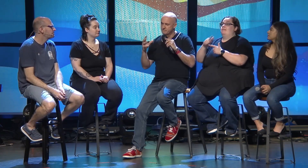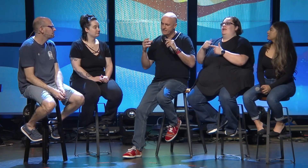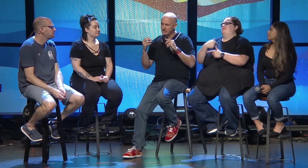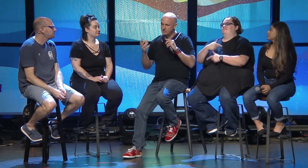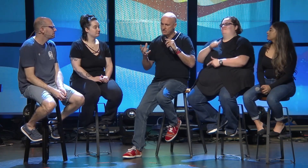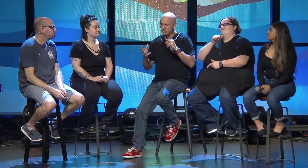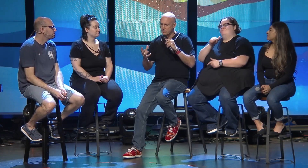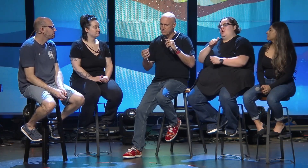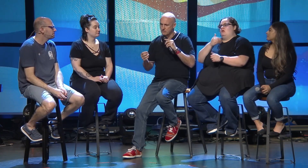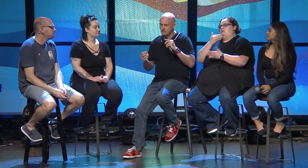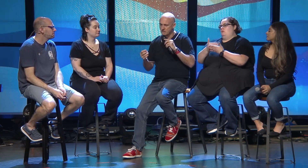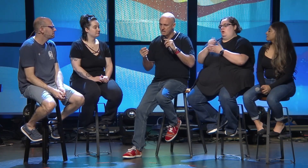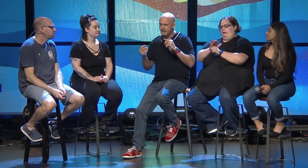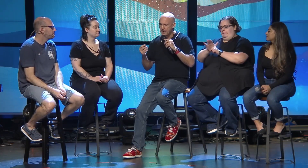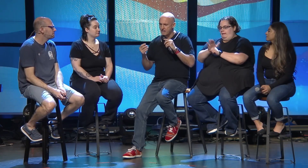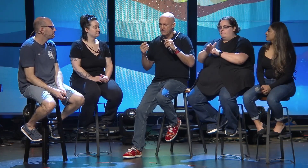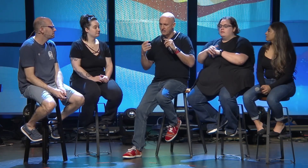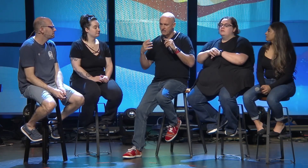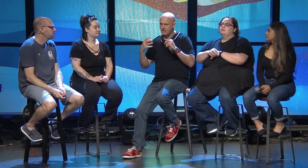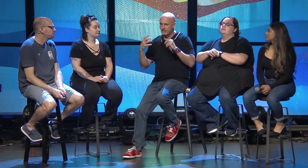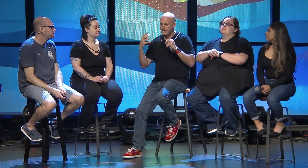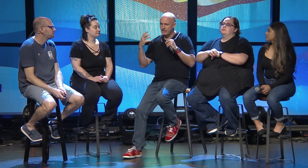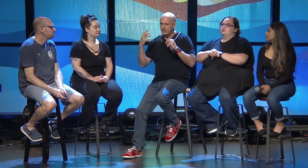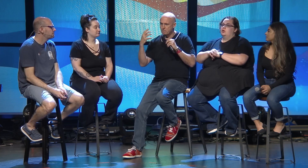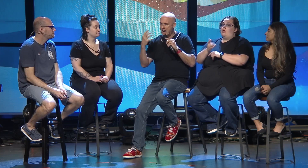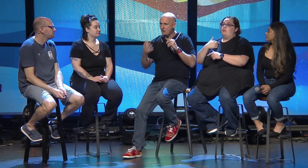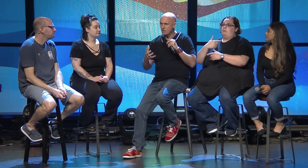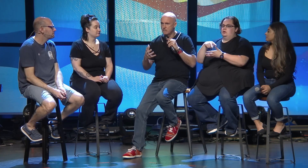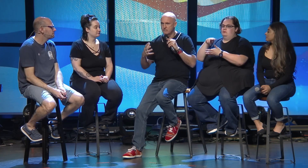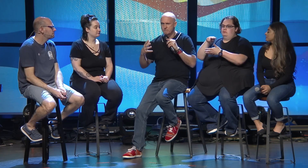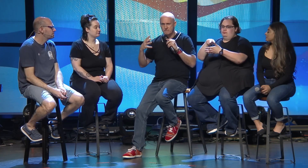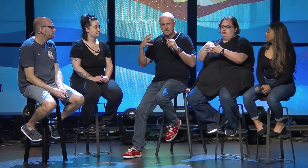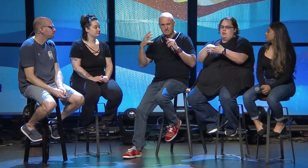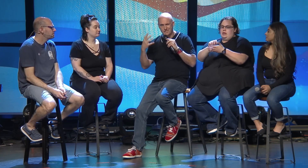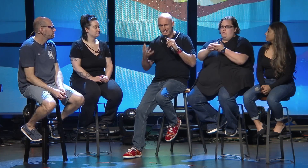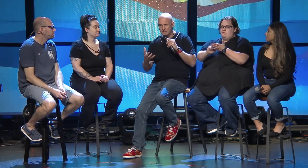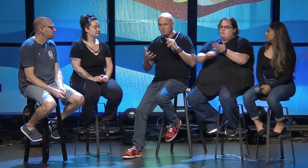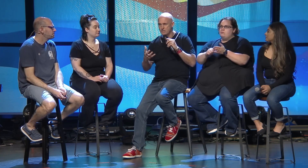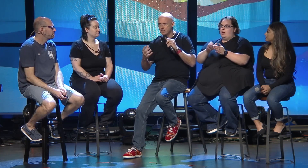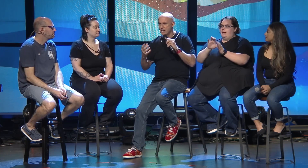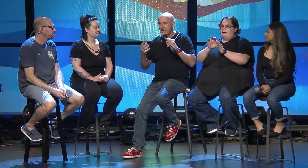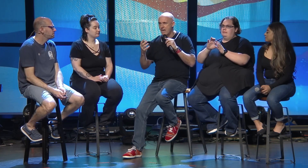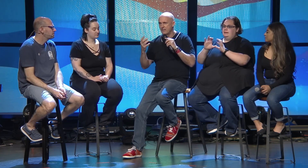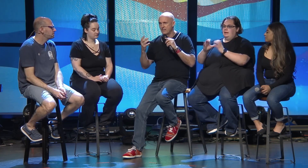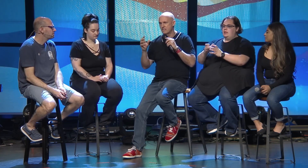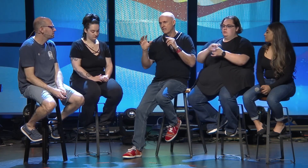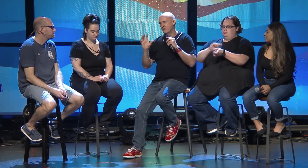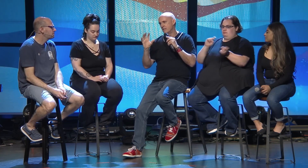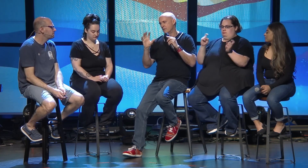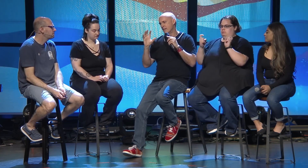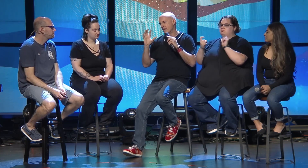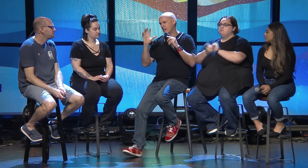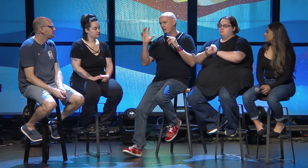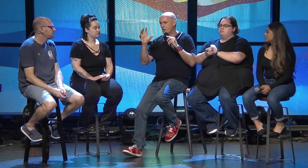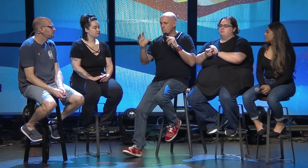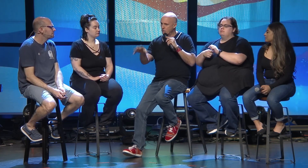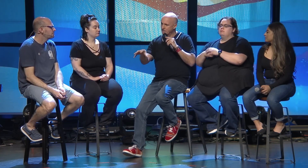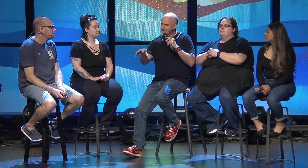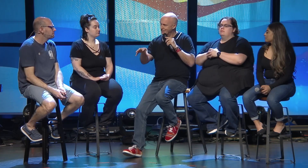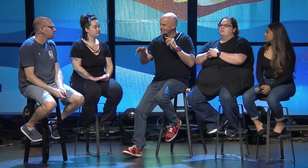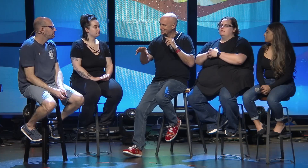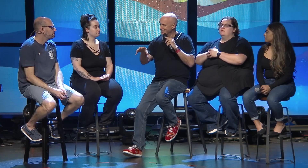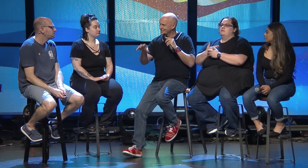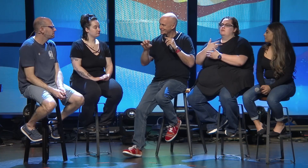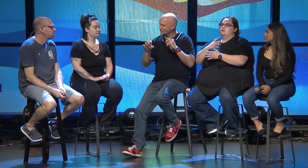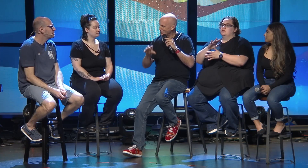created literacy courses, and I empowered them because they're the experts. And the next thing we knew, we had an